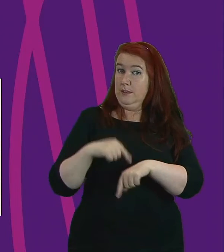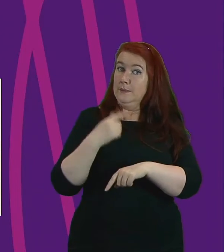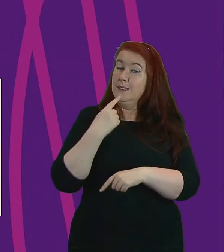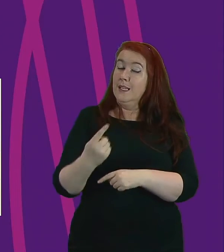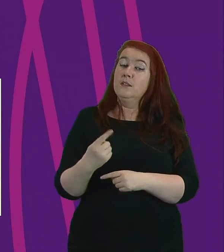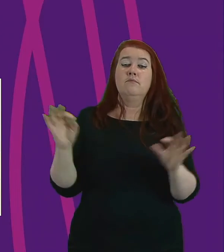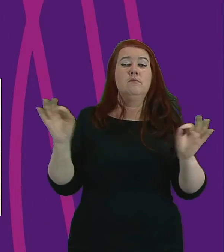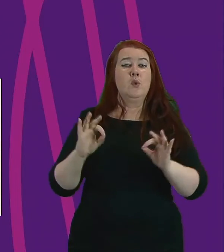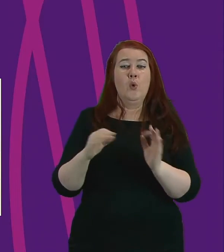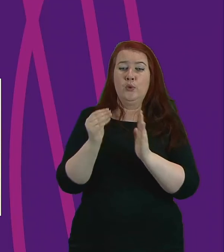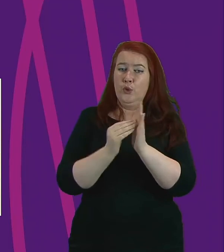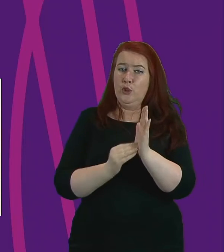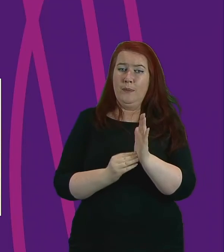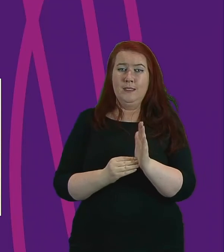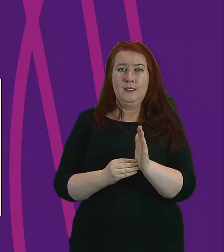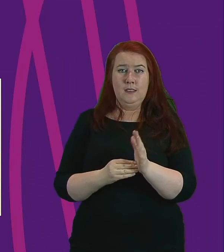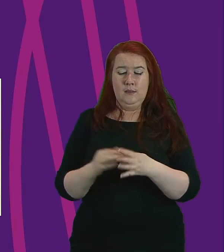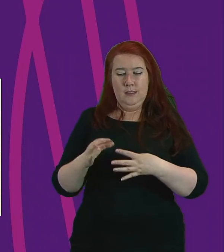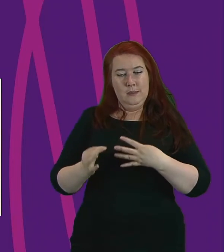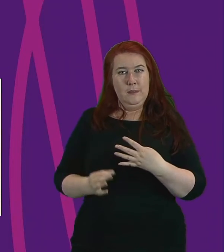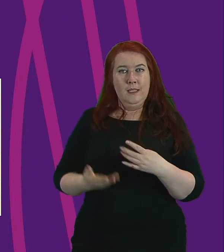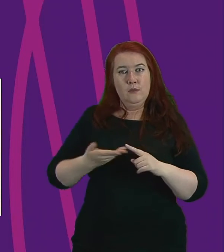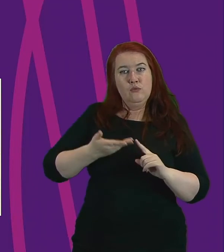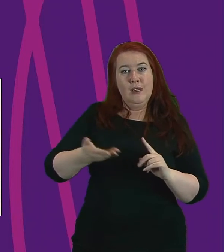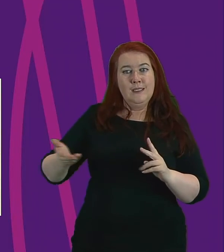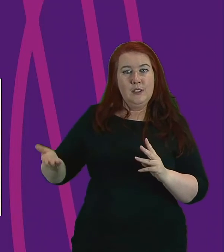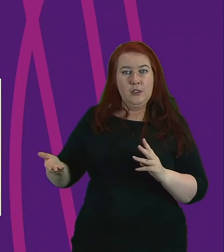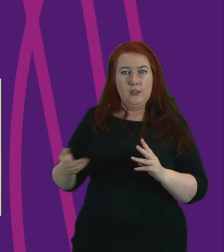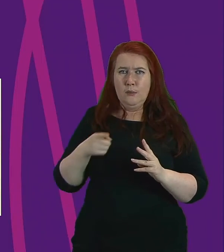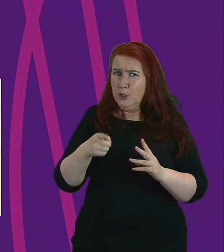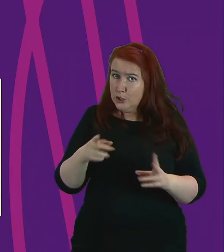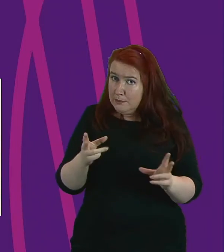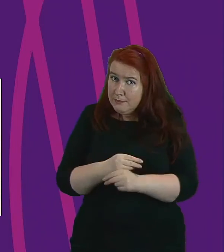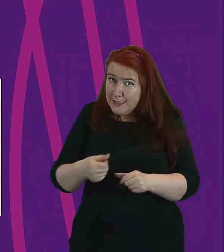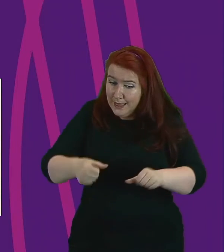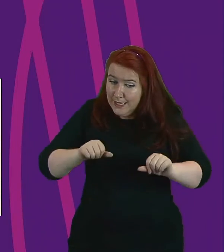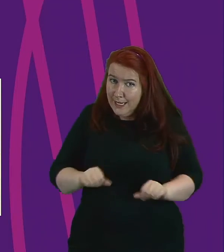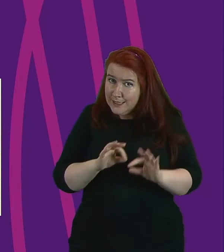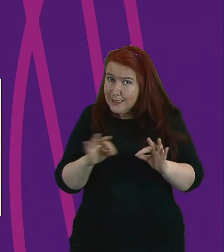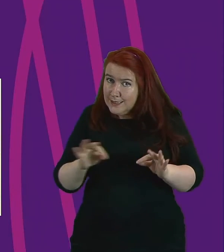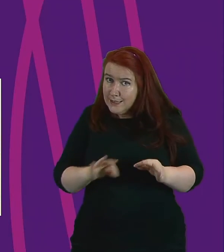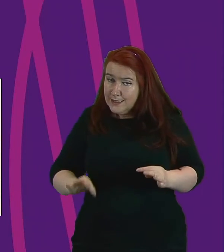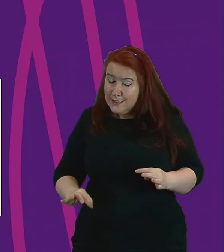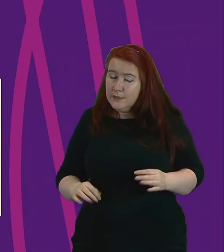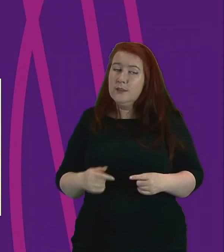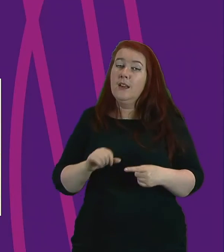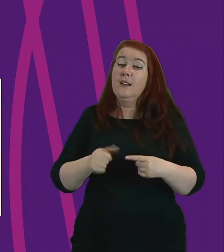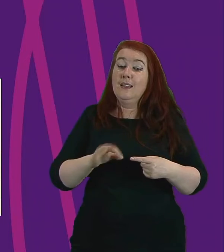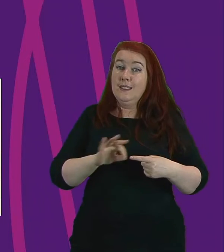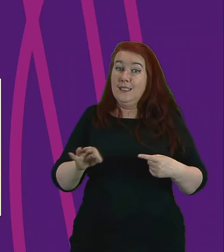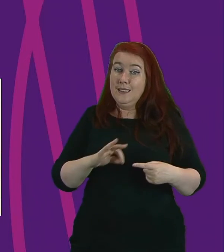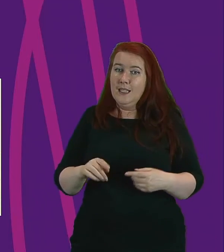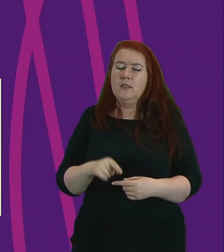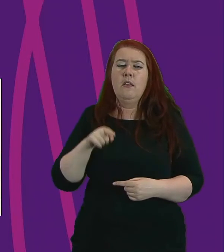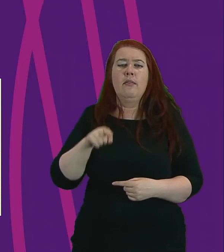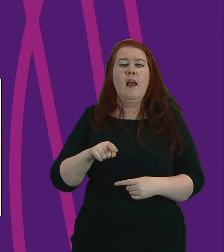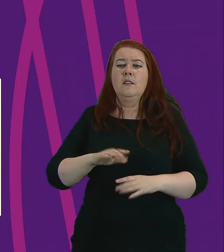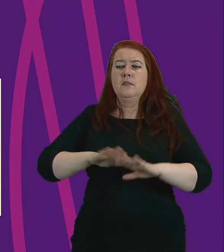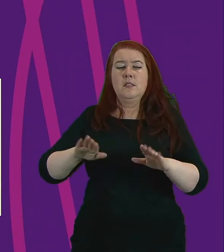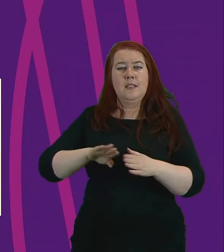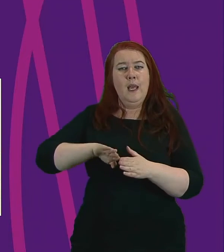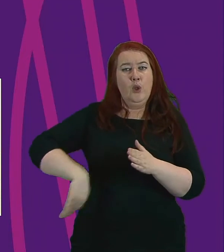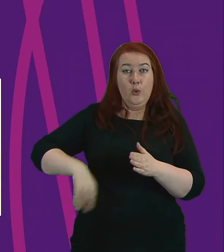asymptomatic transmission. What she failed to do was say what the following sentences stated. The next sentence said that this does not exclude the